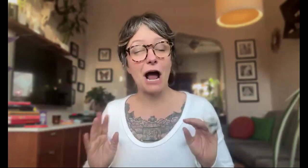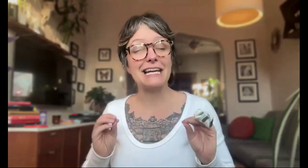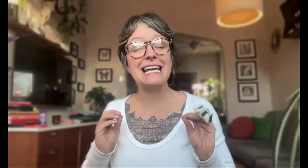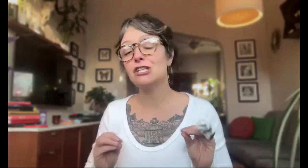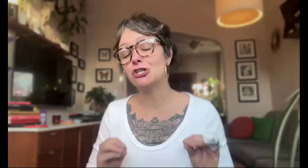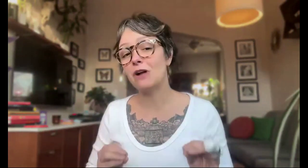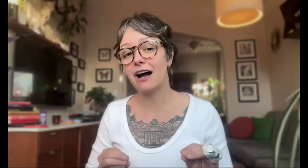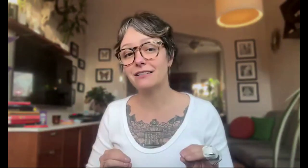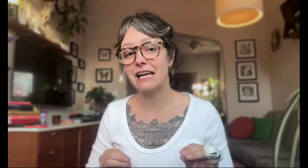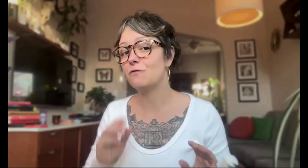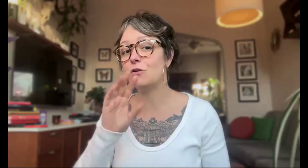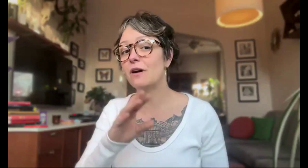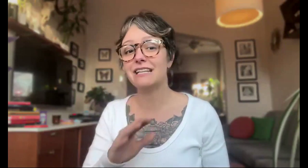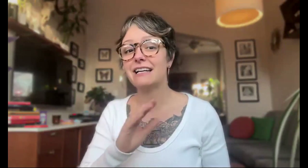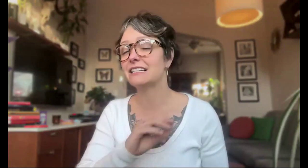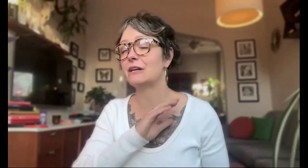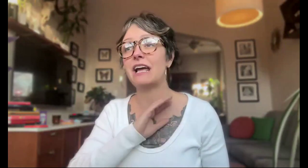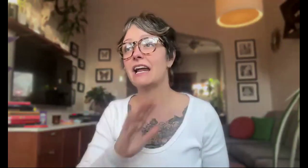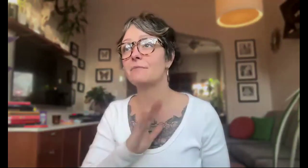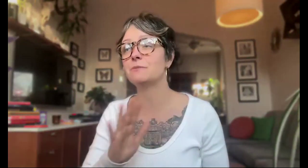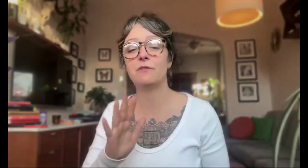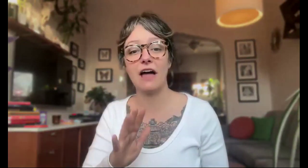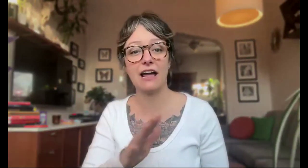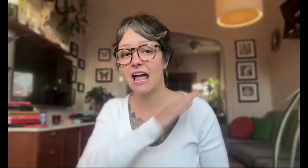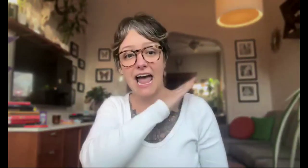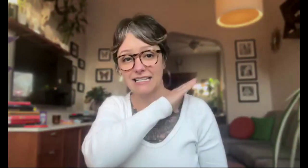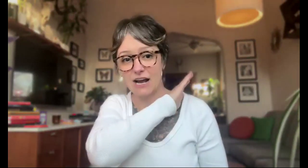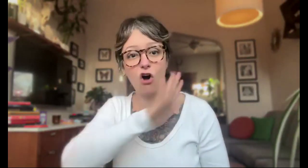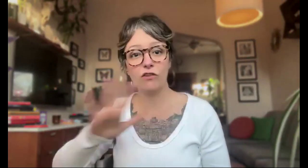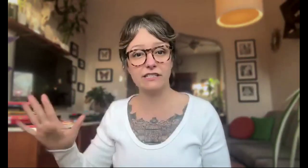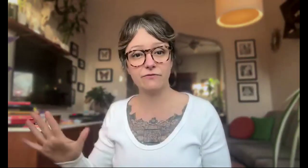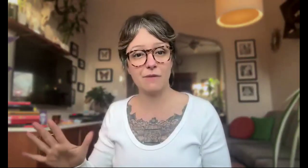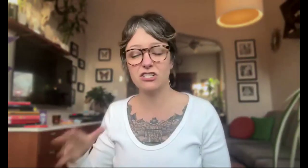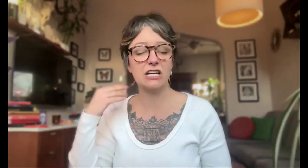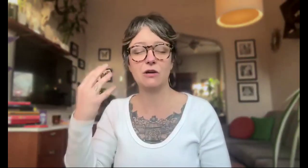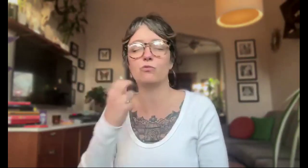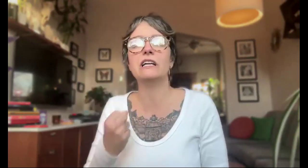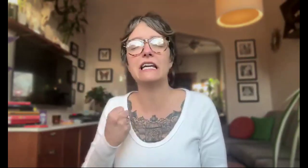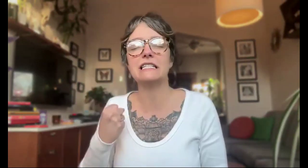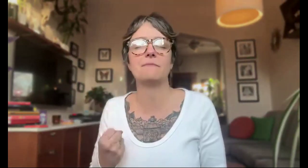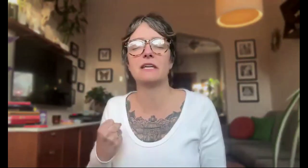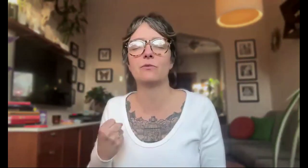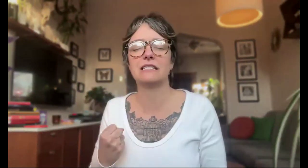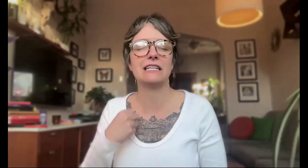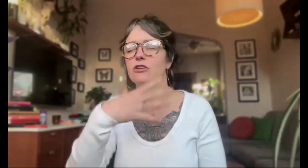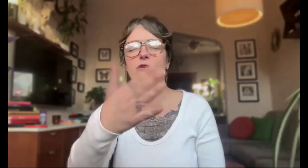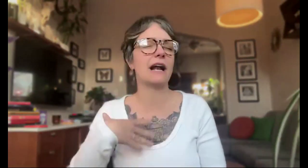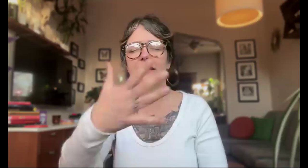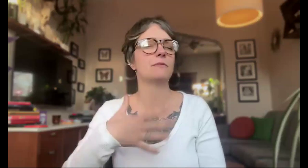I kid you not, if you decide to like hit up this buffet and take all of this information and it really is something that resonates, or you and I ever